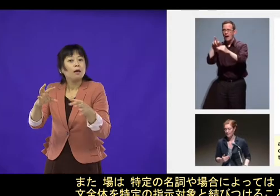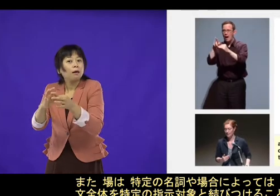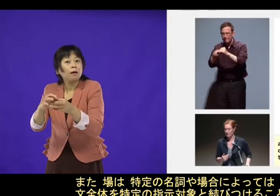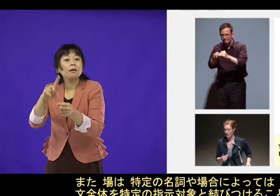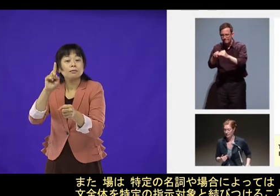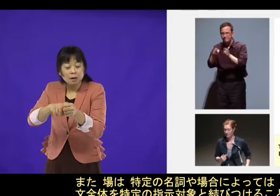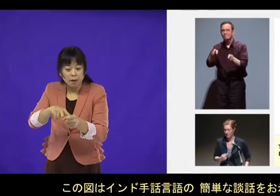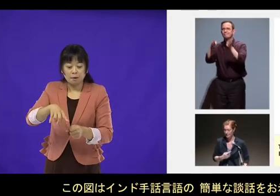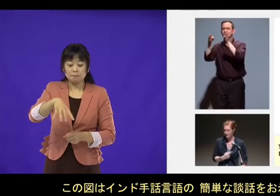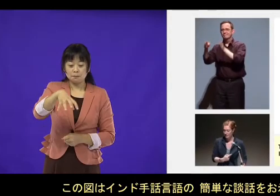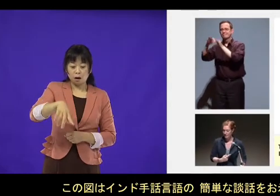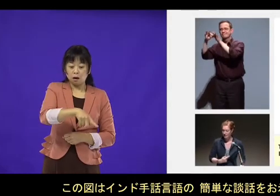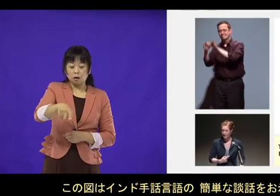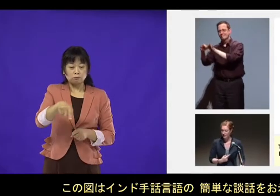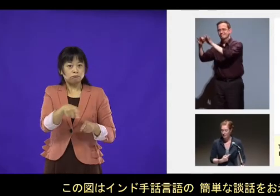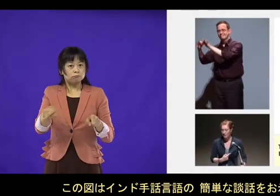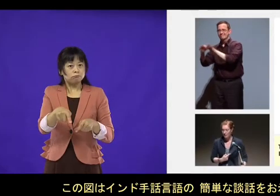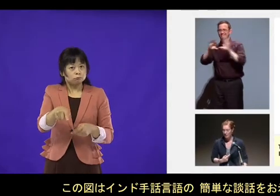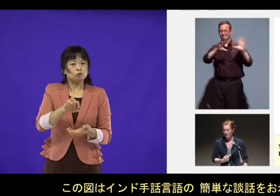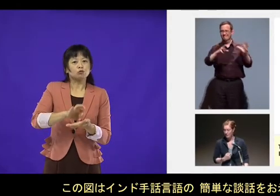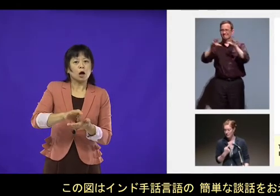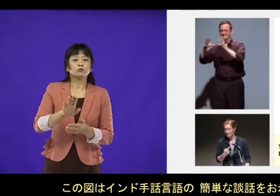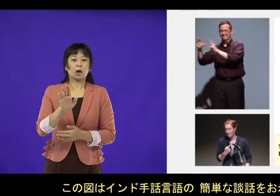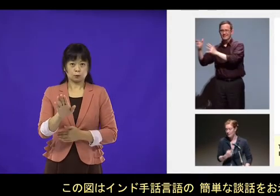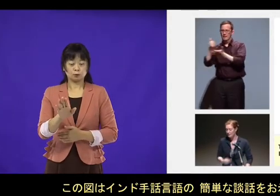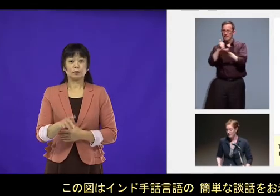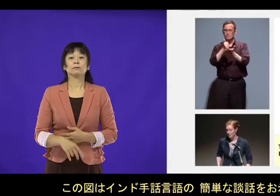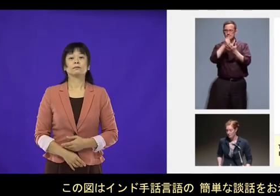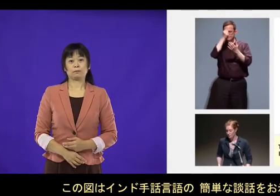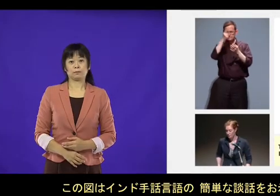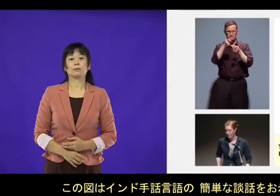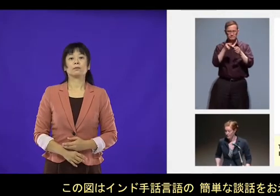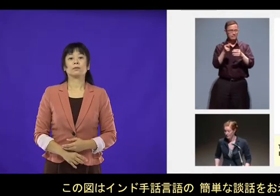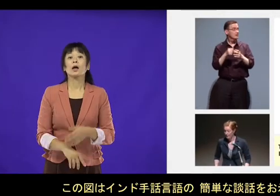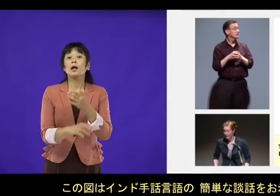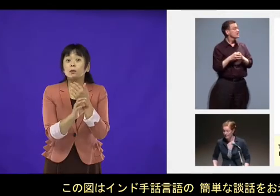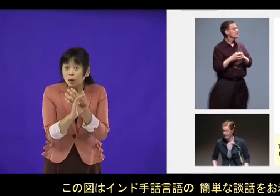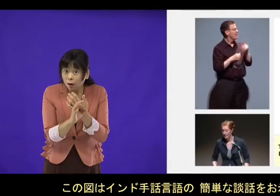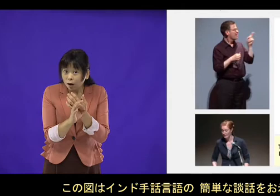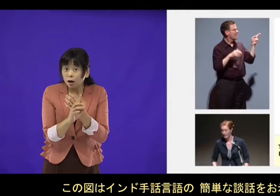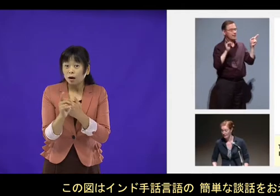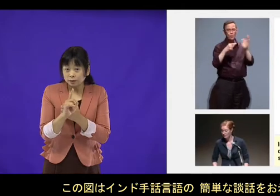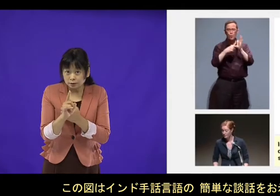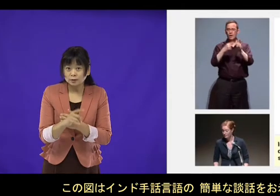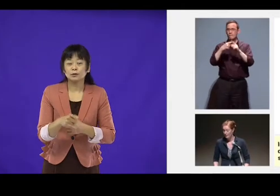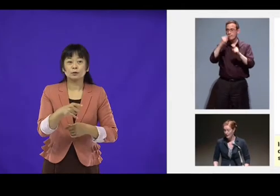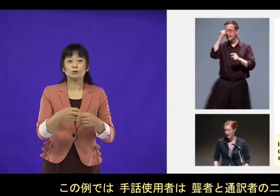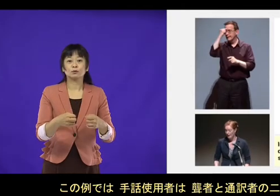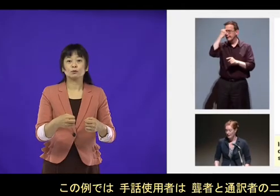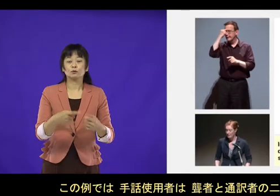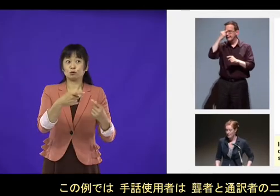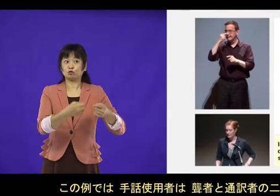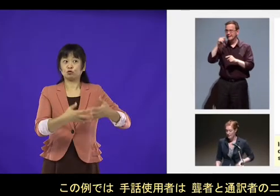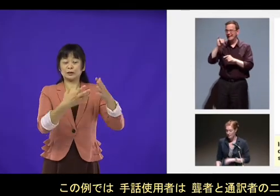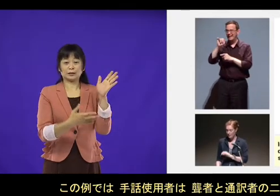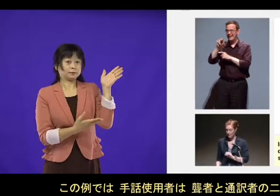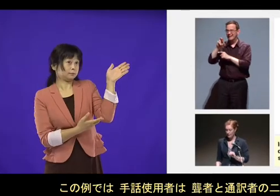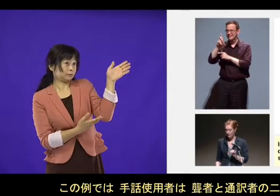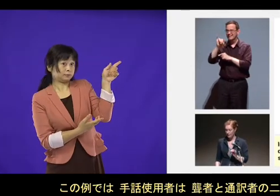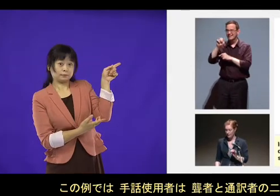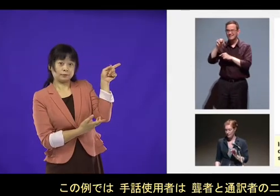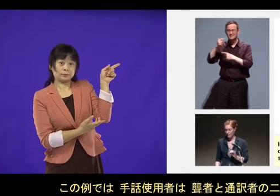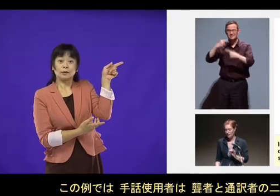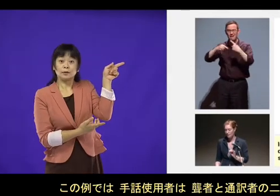a particular reference. And this figure presents a mini discourse from Indian Sign Language. And in this